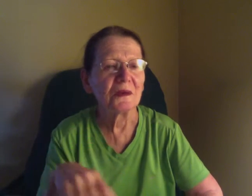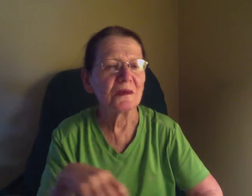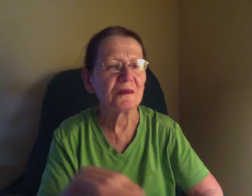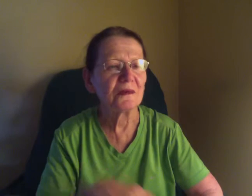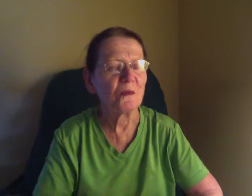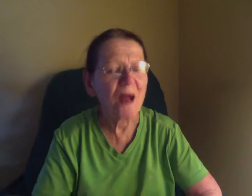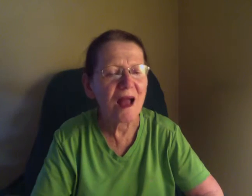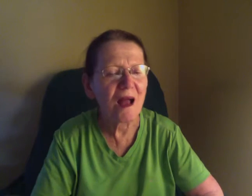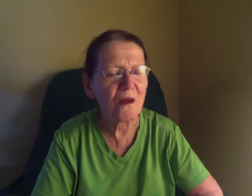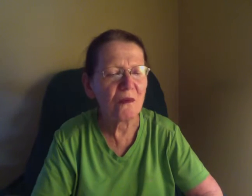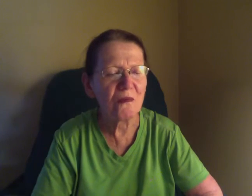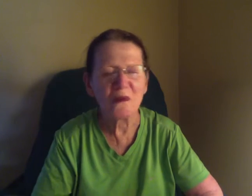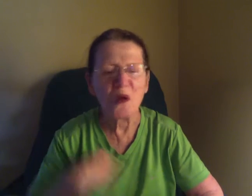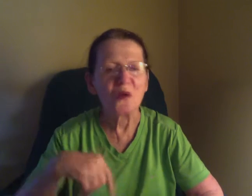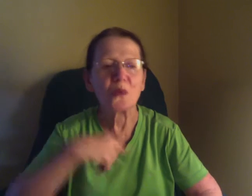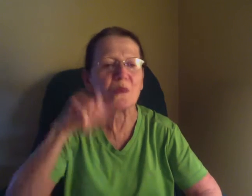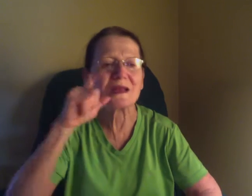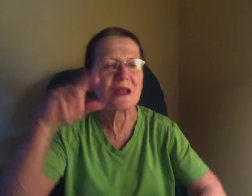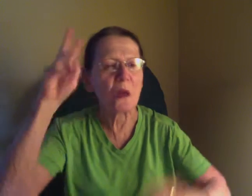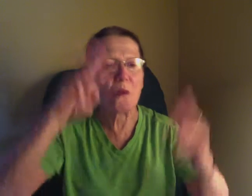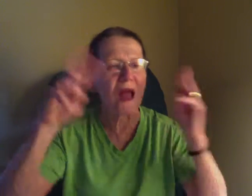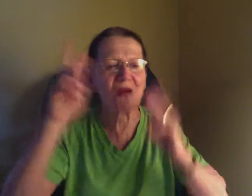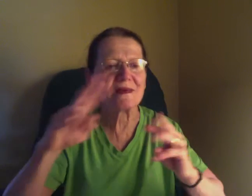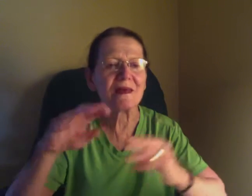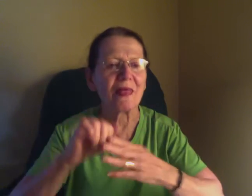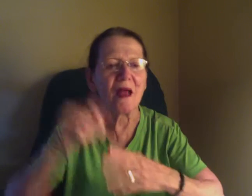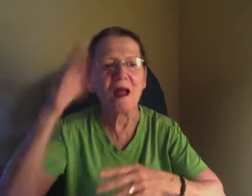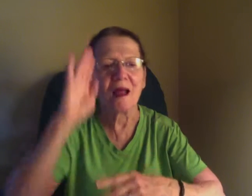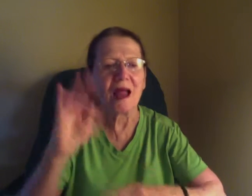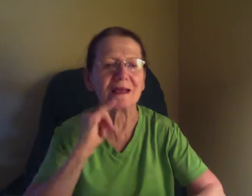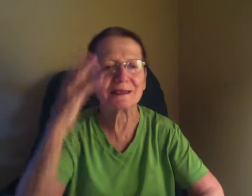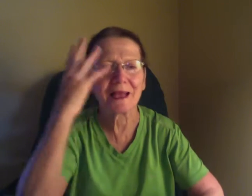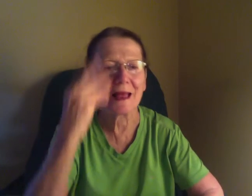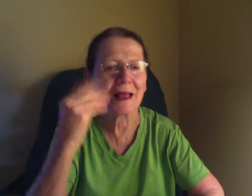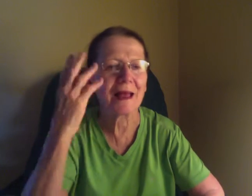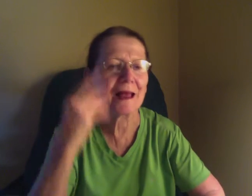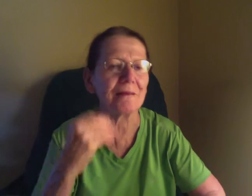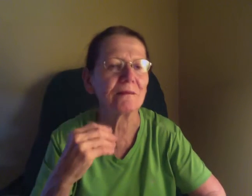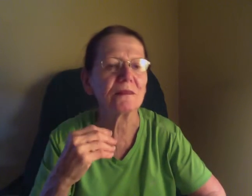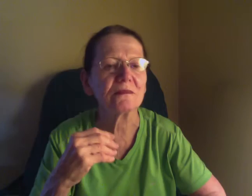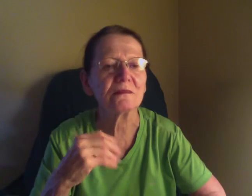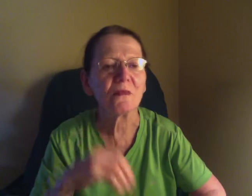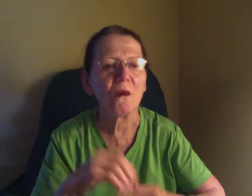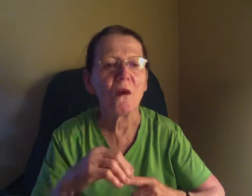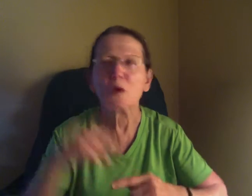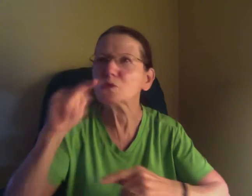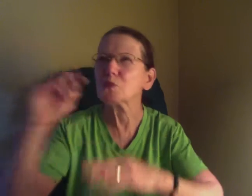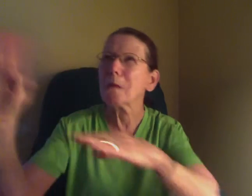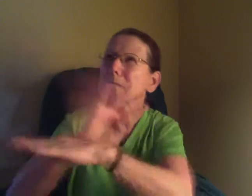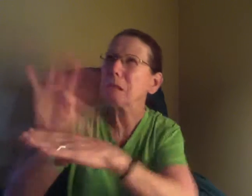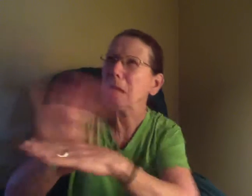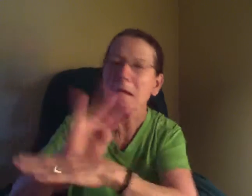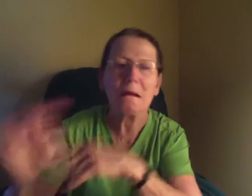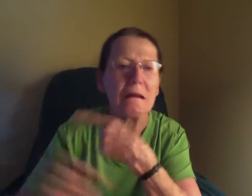But I have to put it on my hand and put it